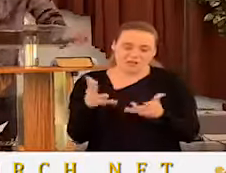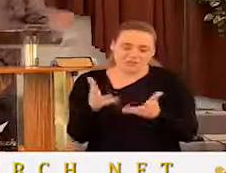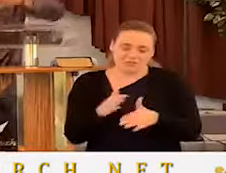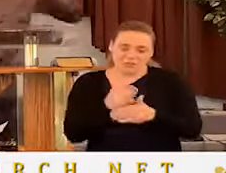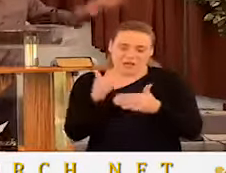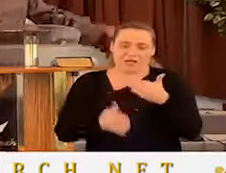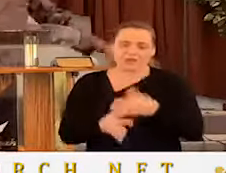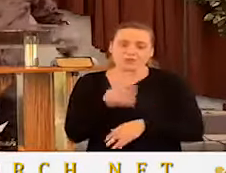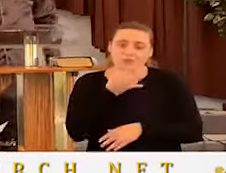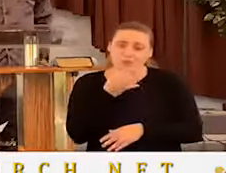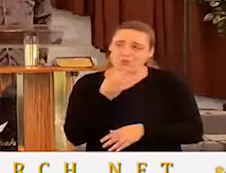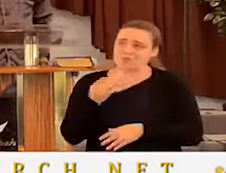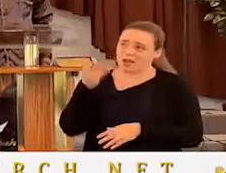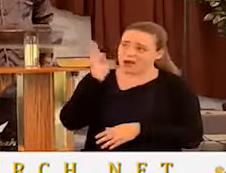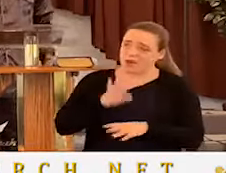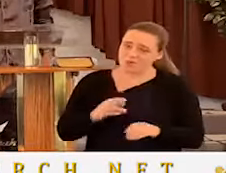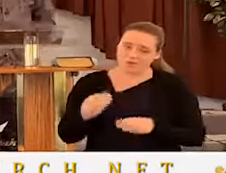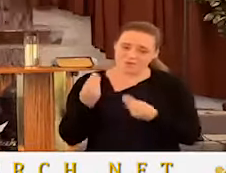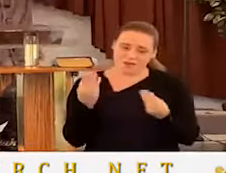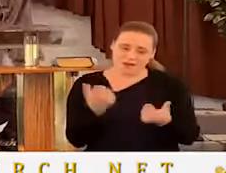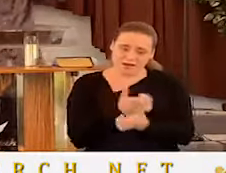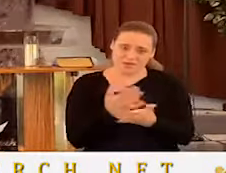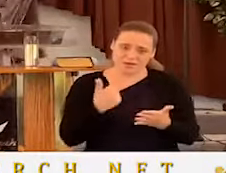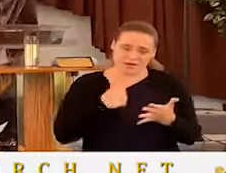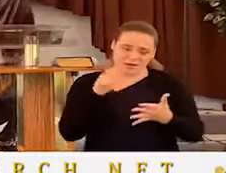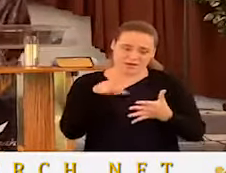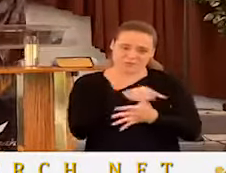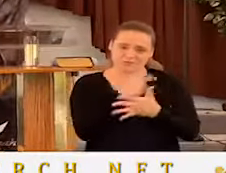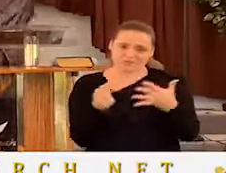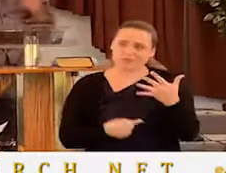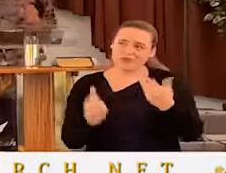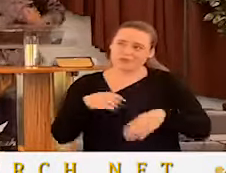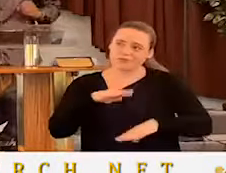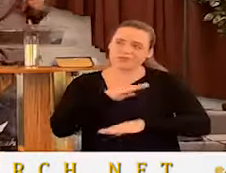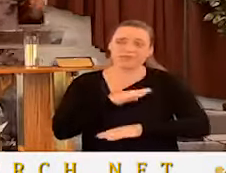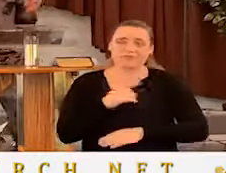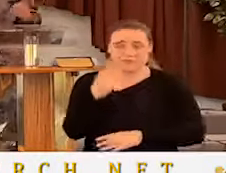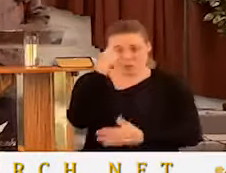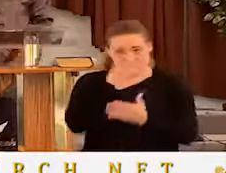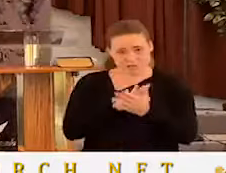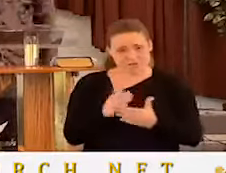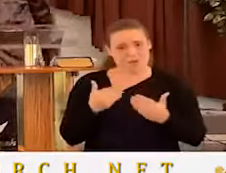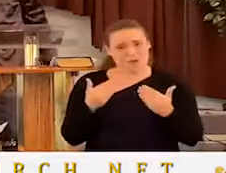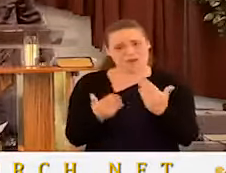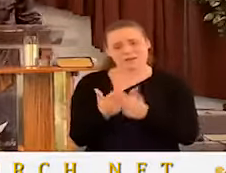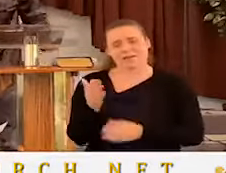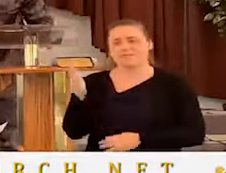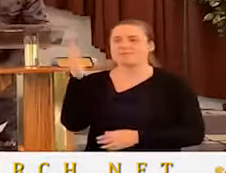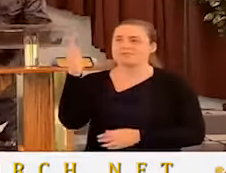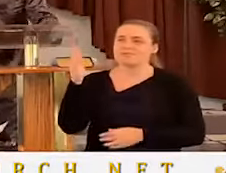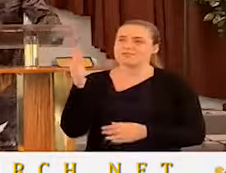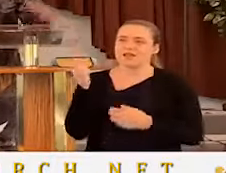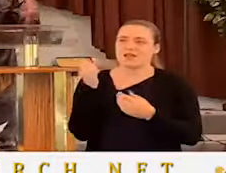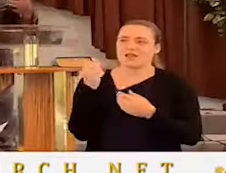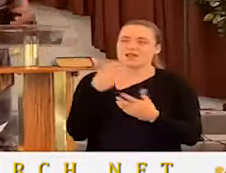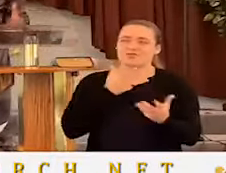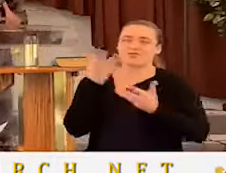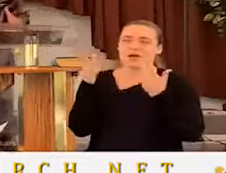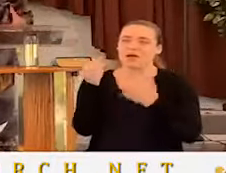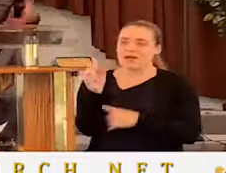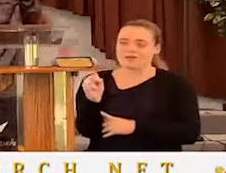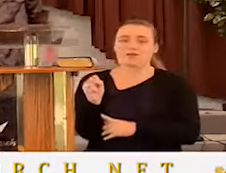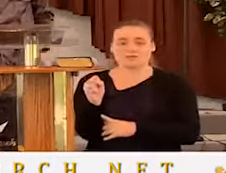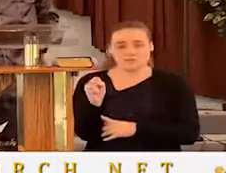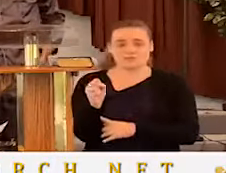I need. It's only temporary. Lift your hand and shout yes. I feel the Holy Ghost.